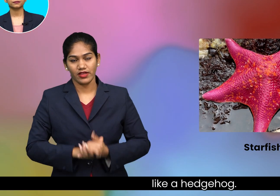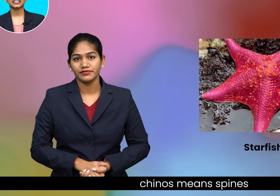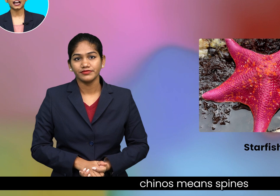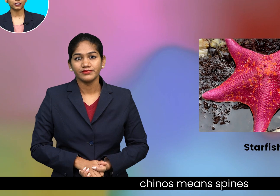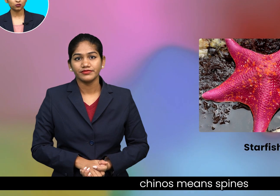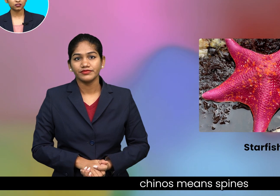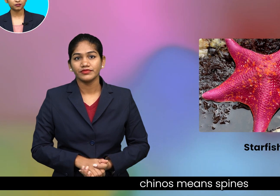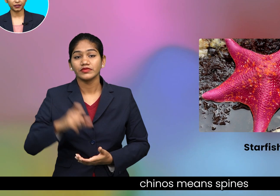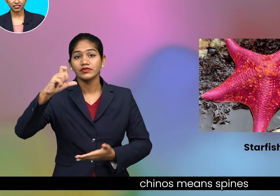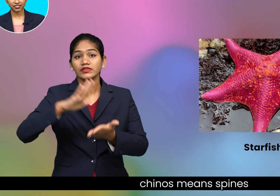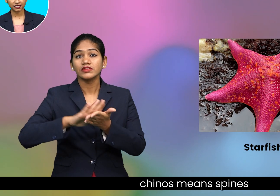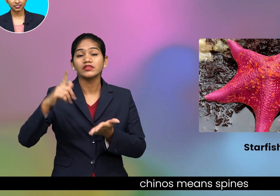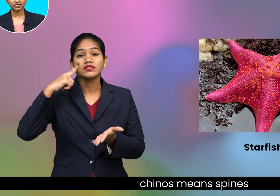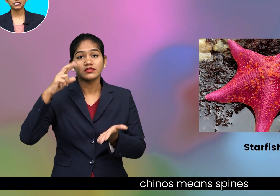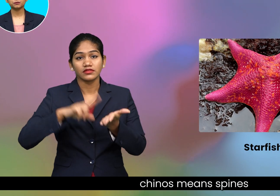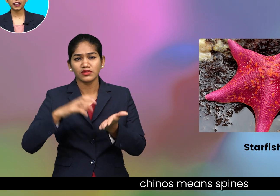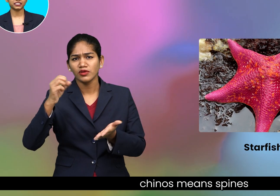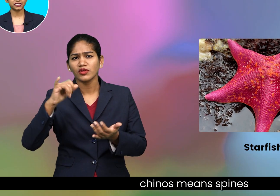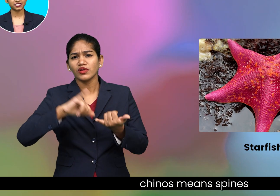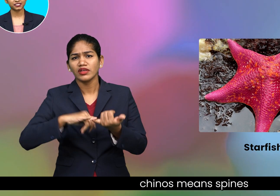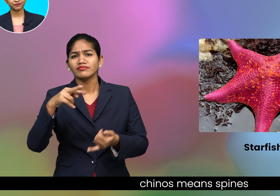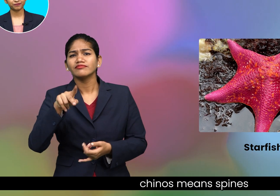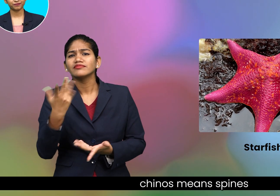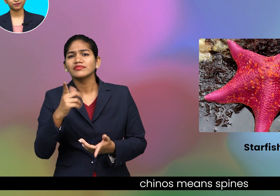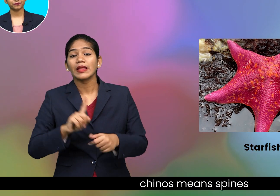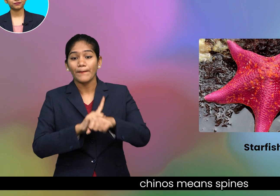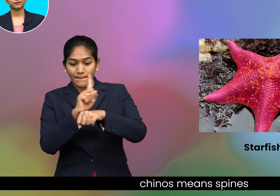Kynose means spines.